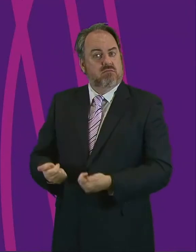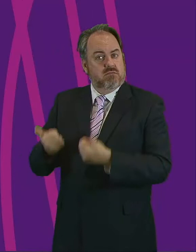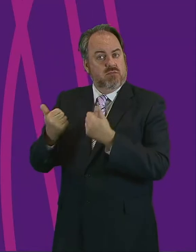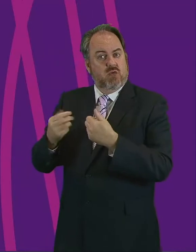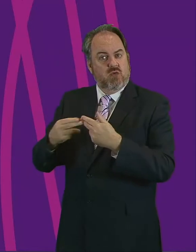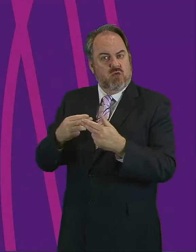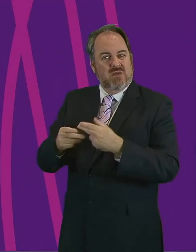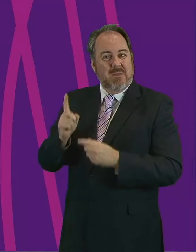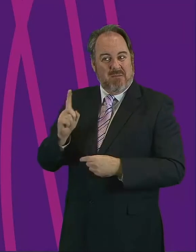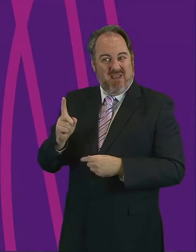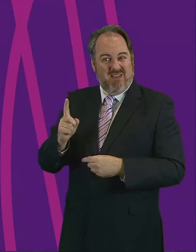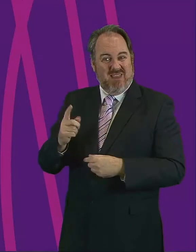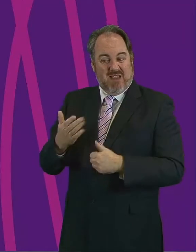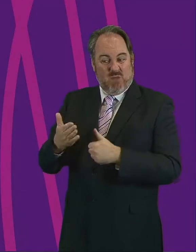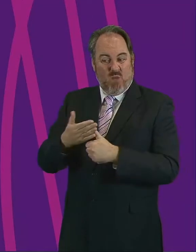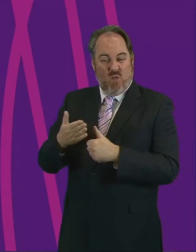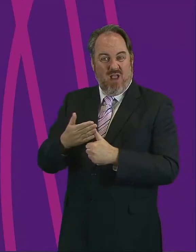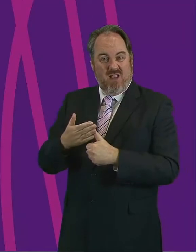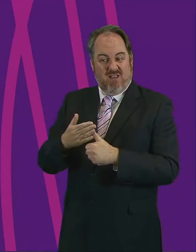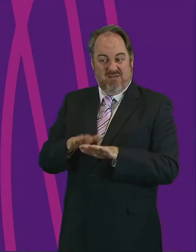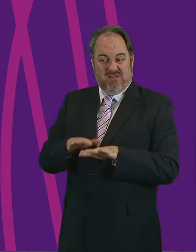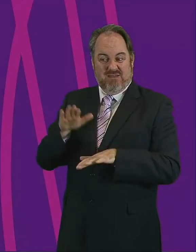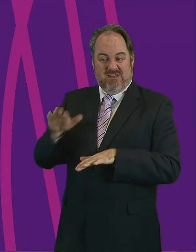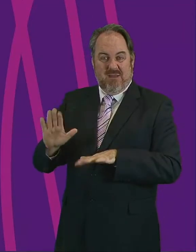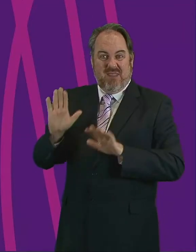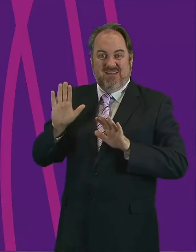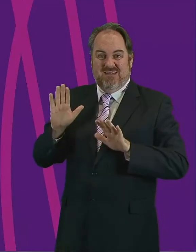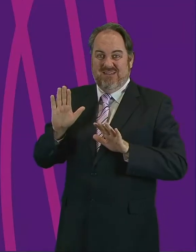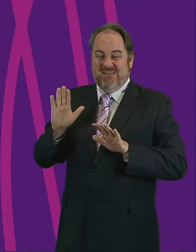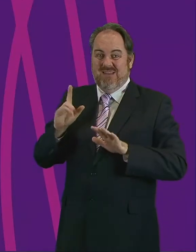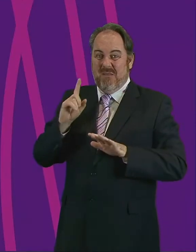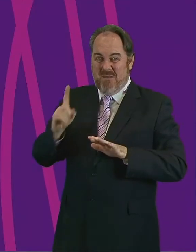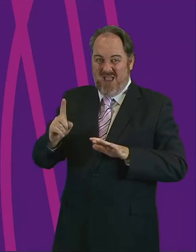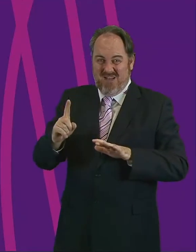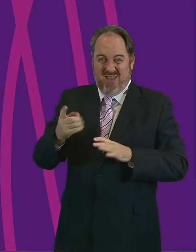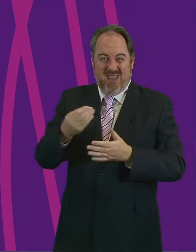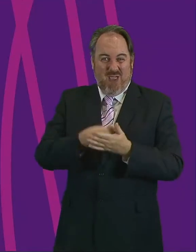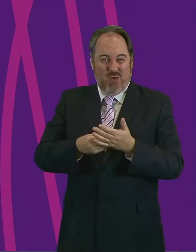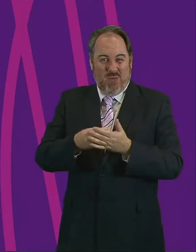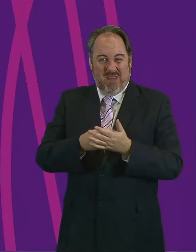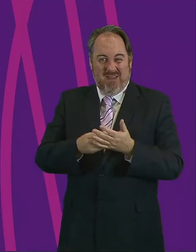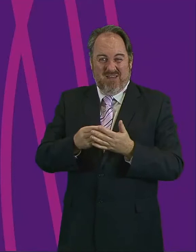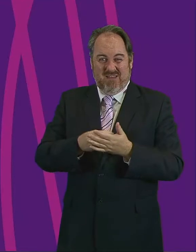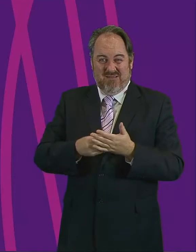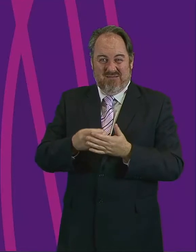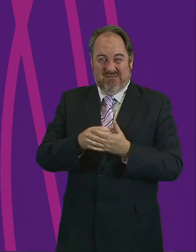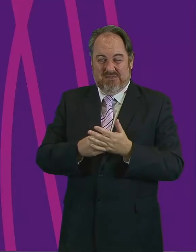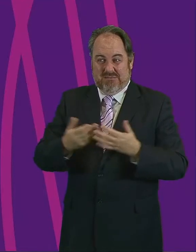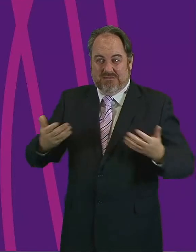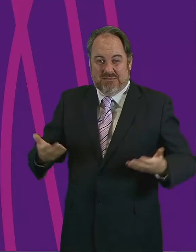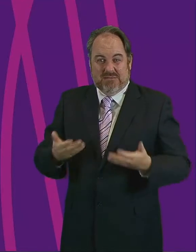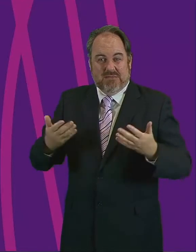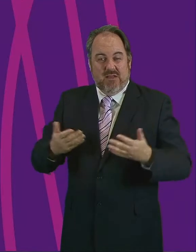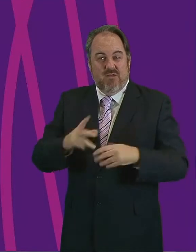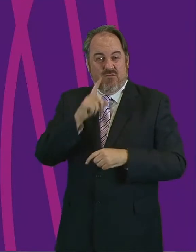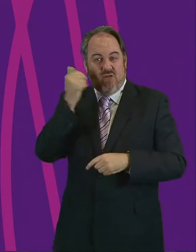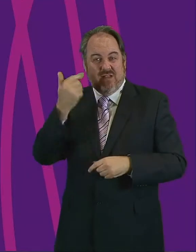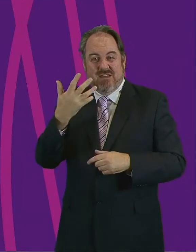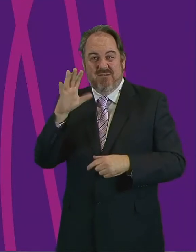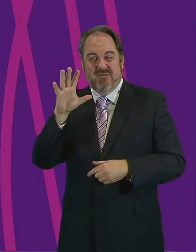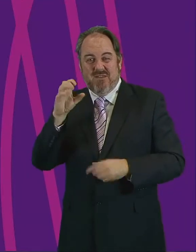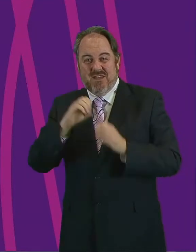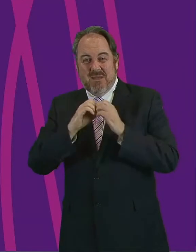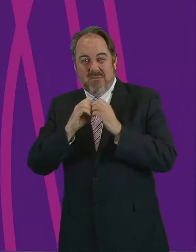the economic crisis. When considering the scale of the economic stimulus in France at €15 billion, Germany at €14